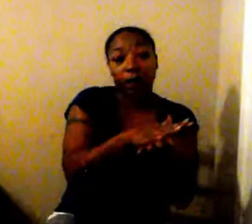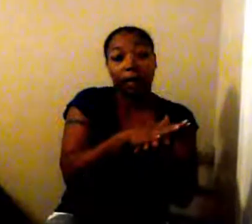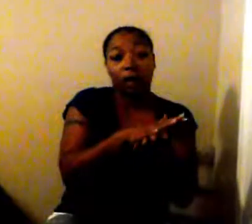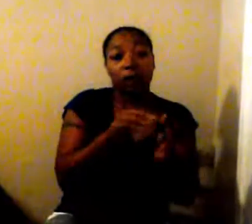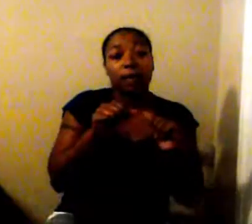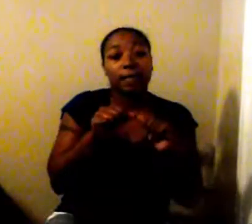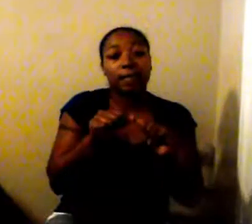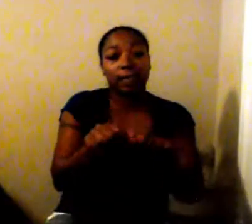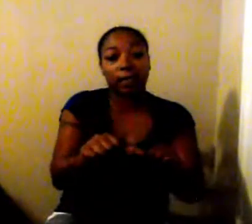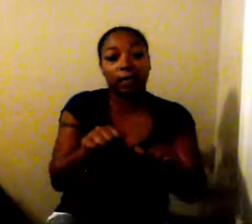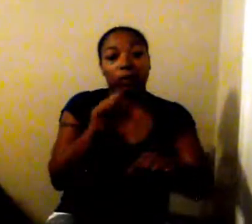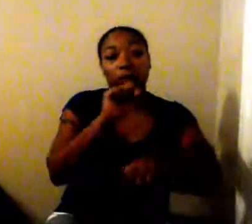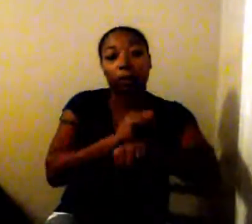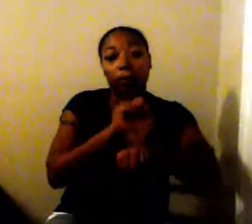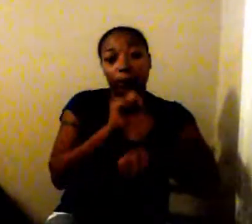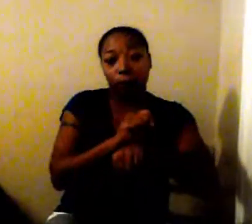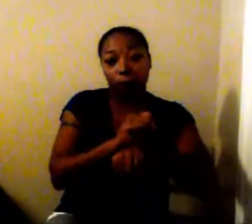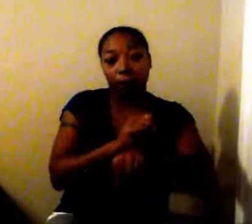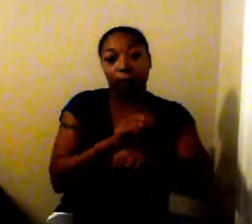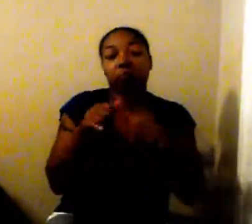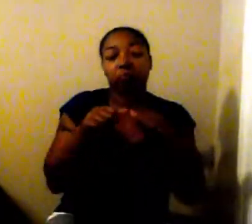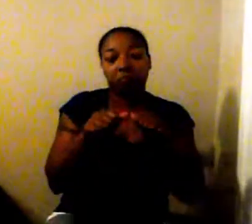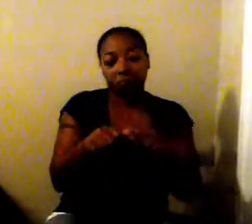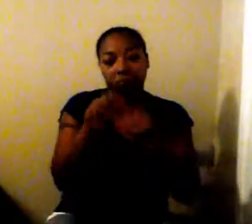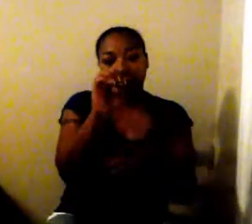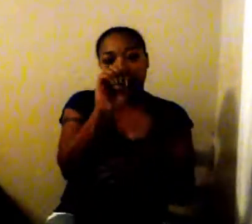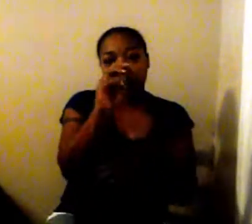down still employed.